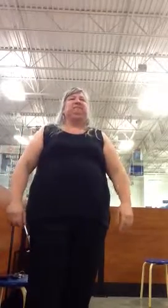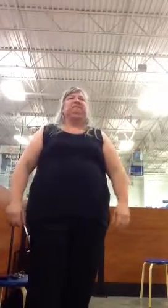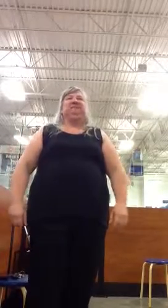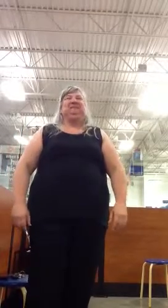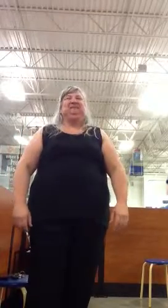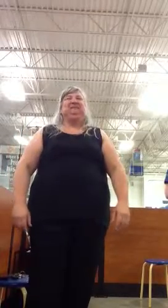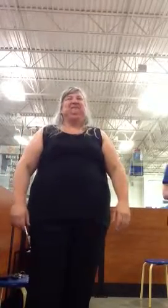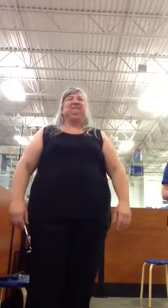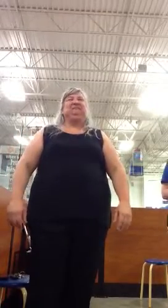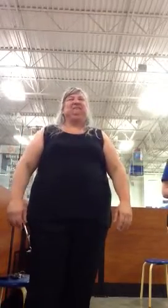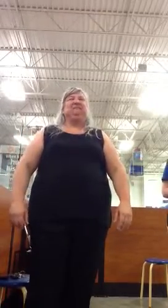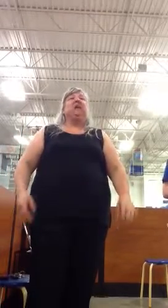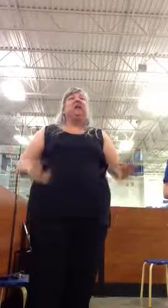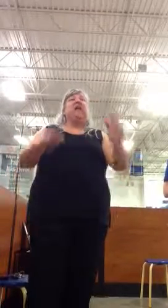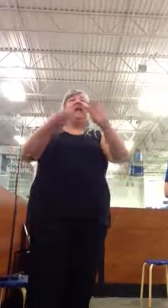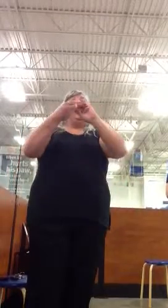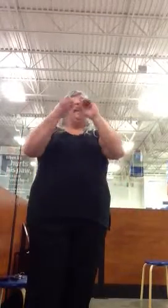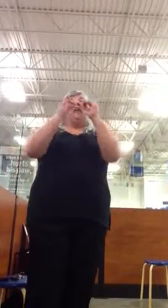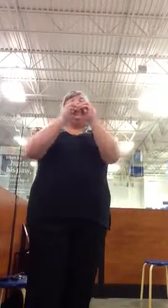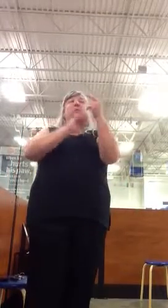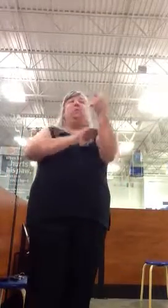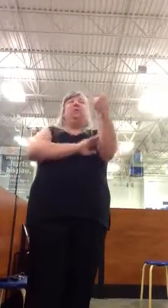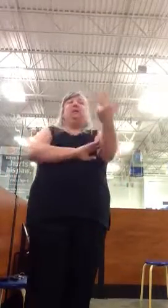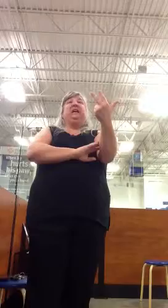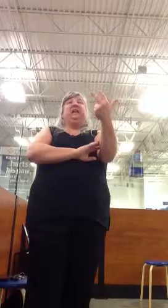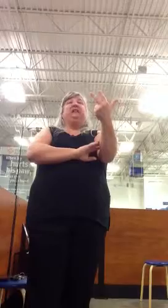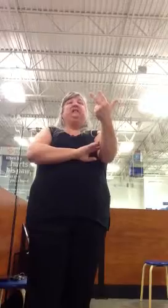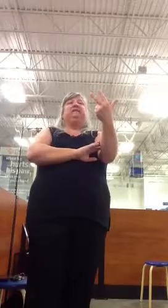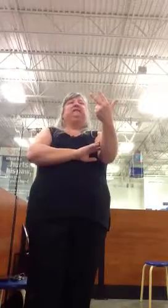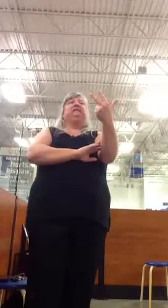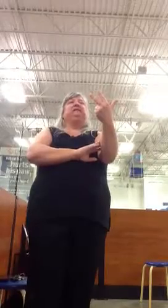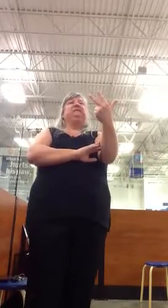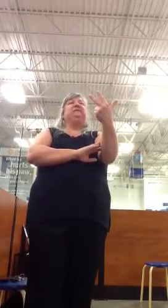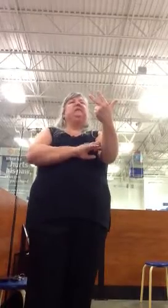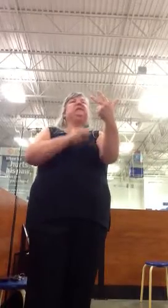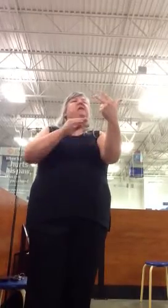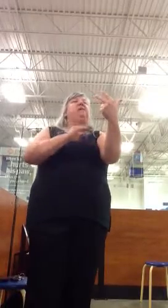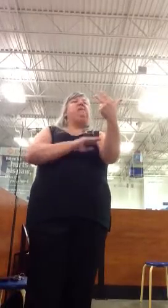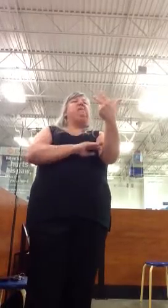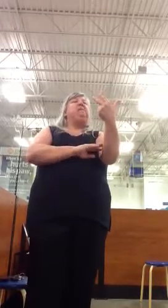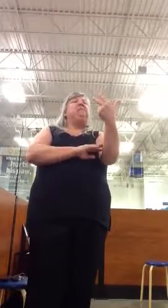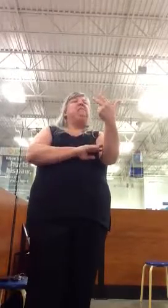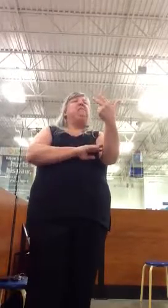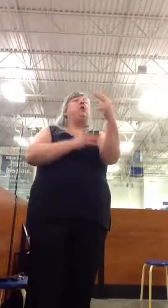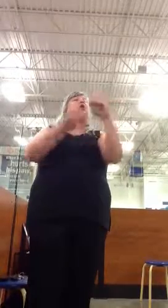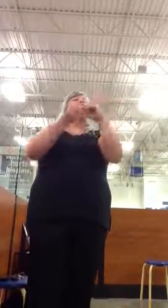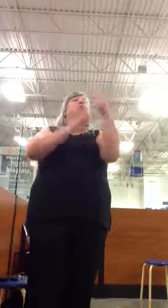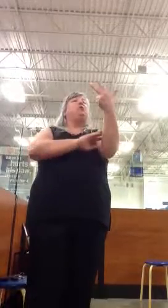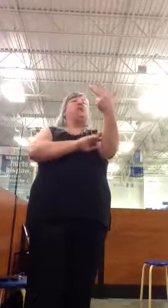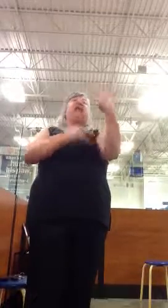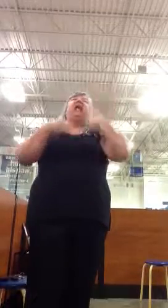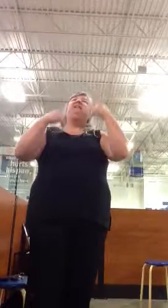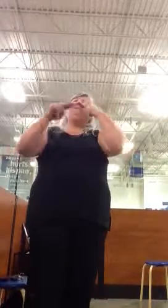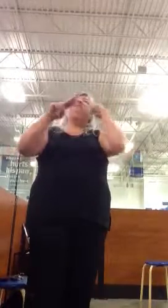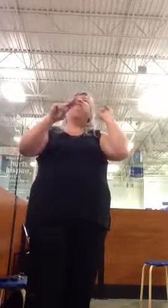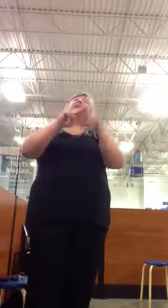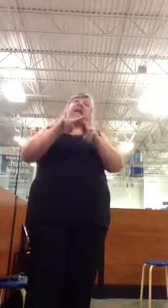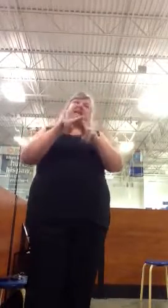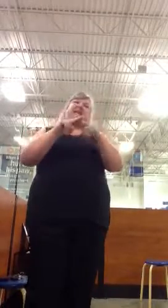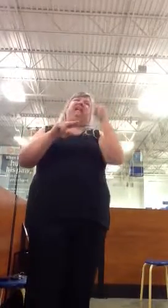Alright. Number 3, have fun. Okay? If you're having fun, your dog will have